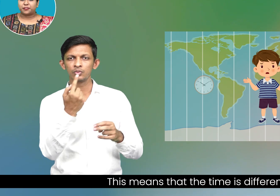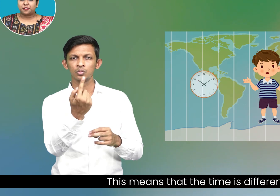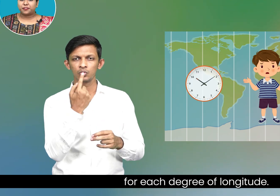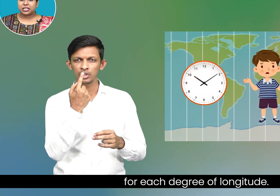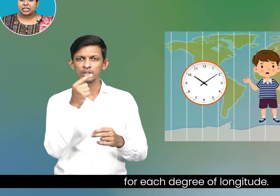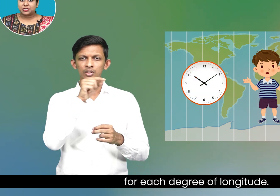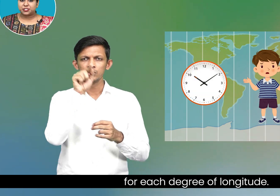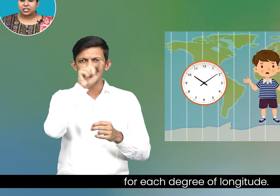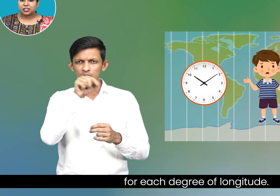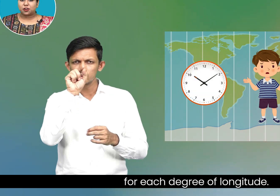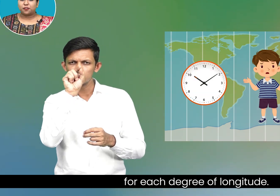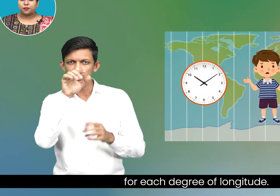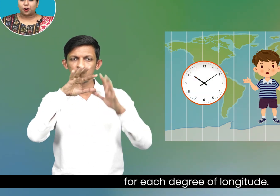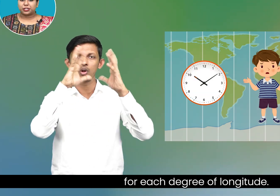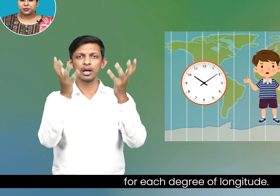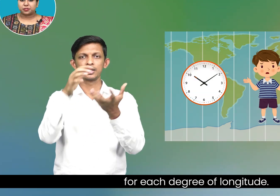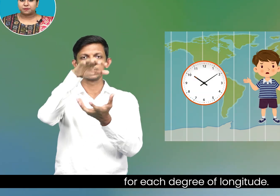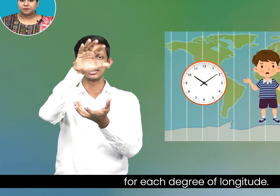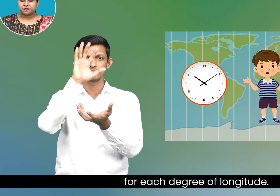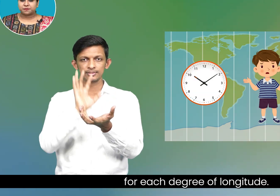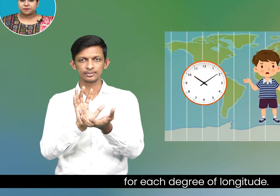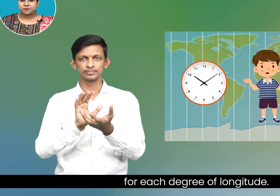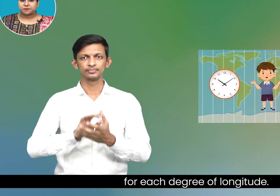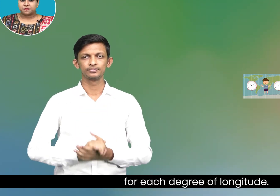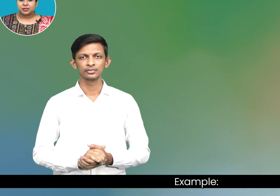different for each degree of longitude.